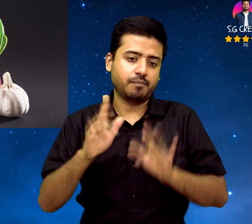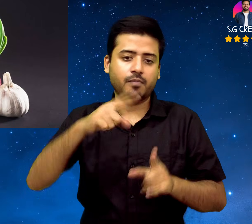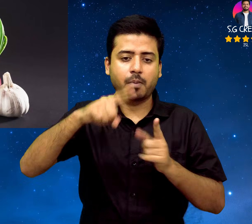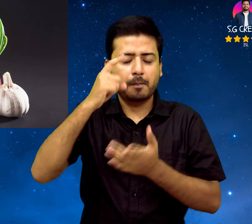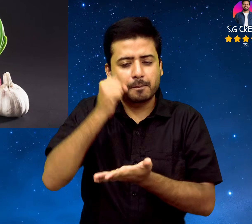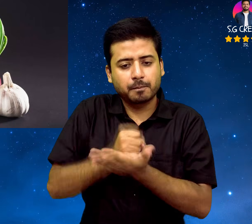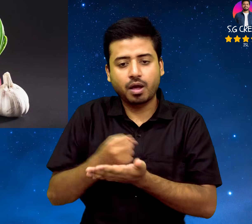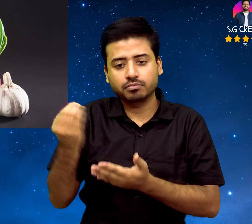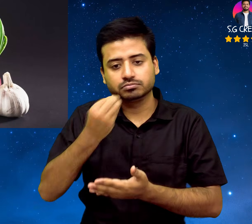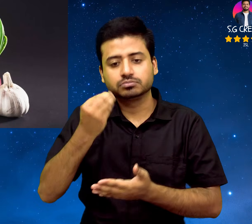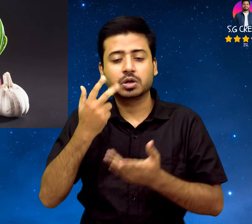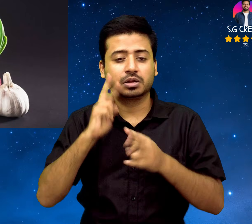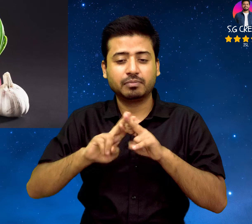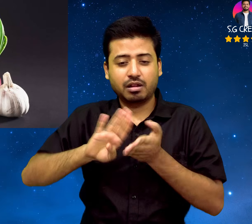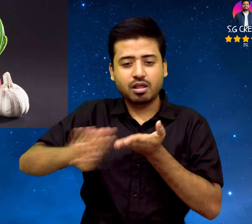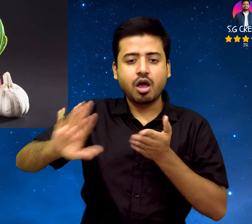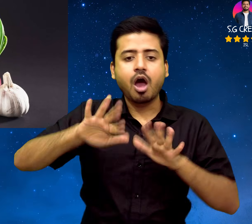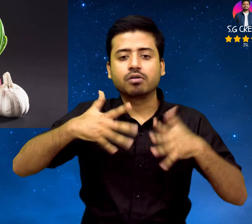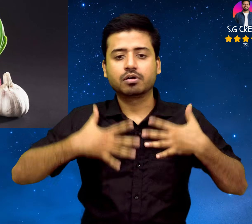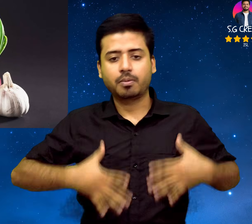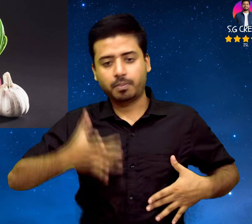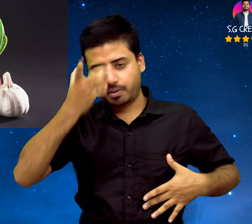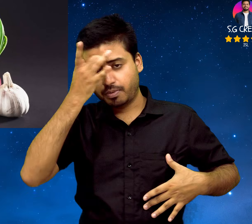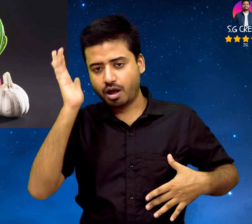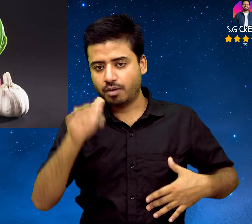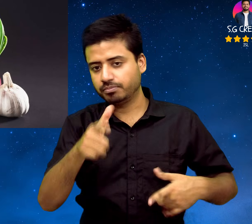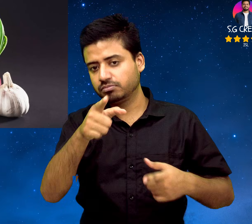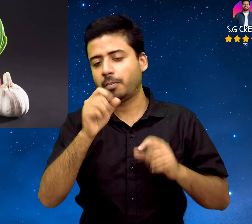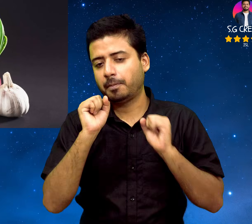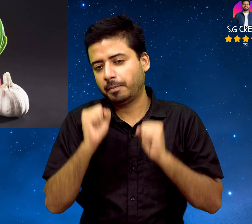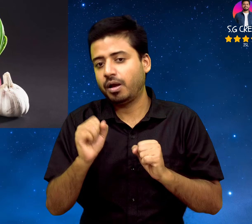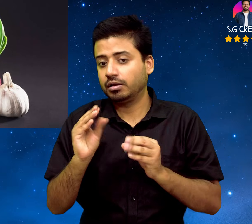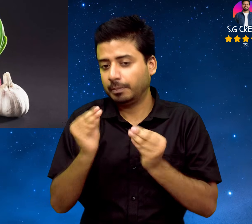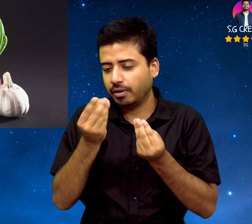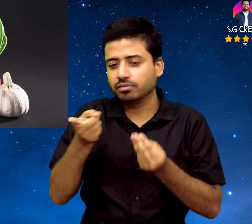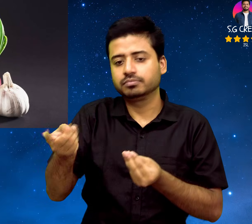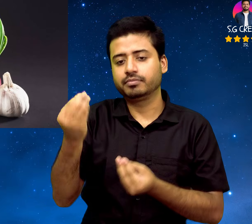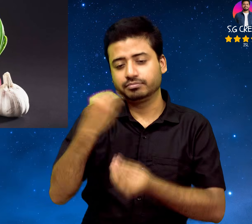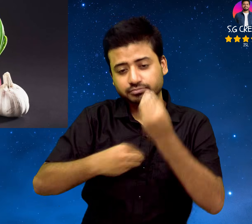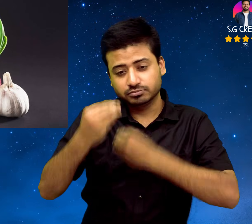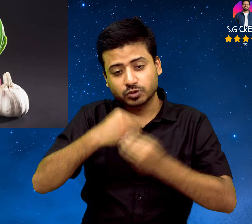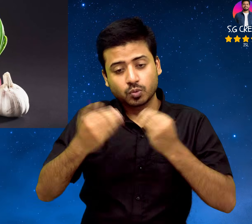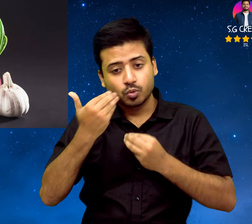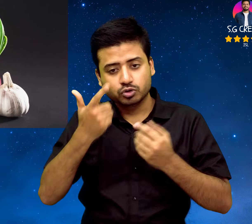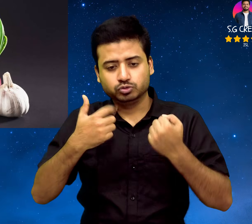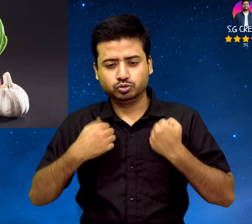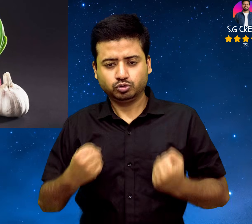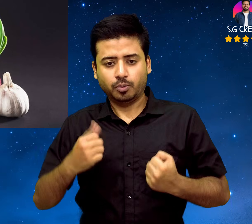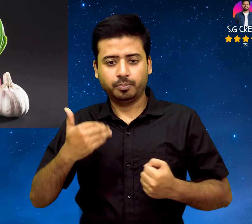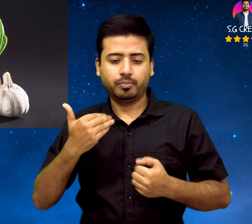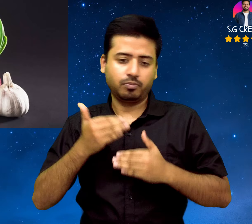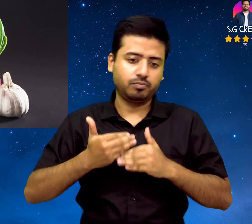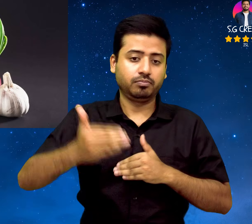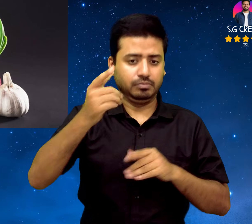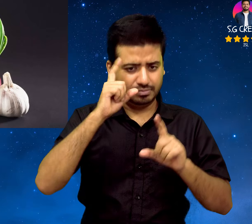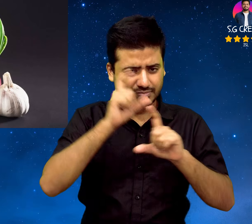P450 enzymes, phase 1. Organosulfur compounds inhibit specific phase 1 enzymes, such as